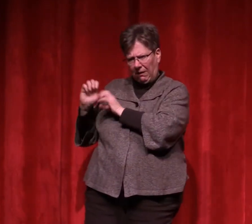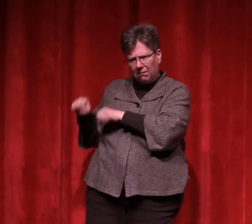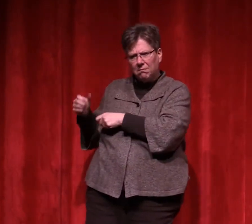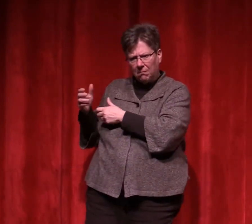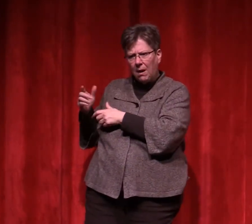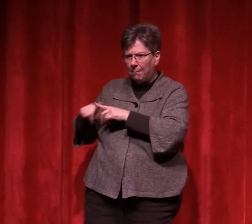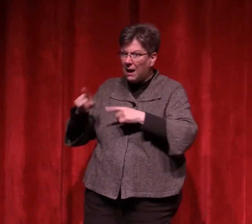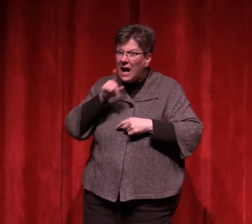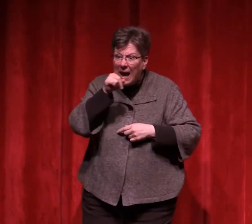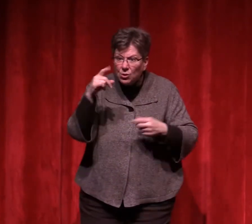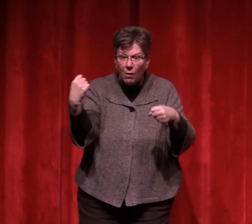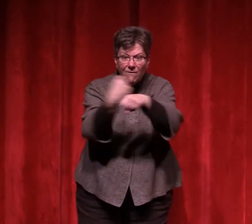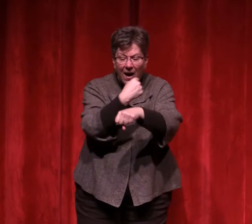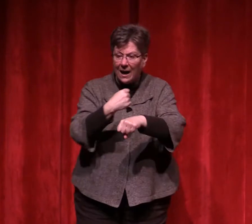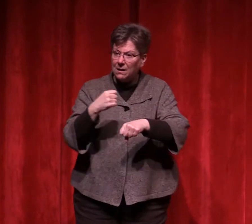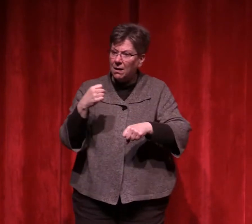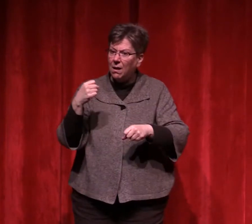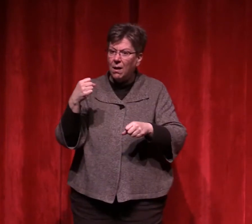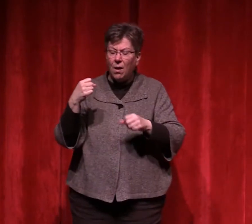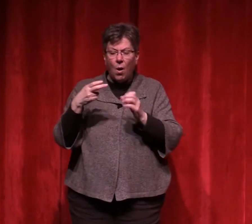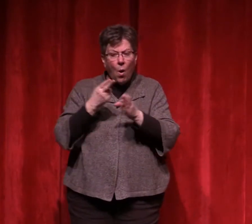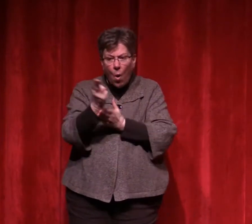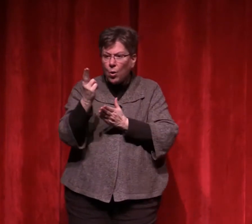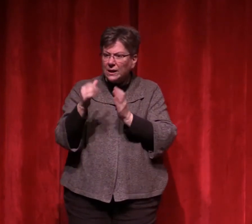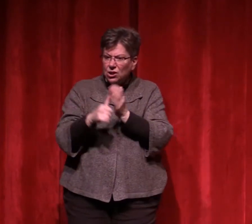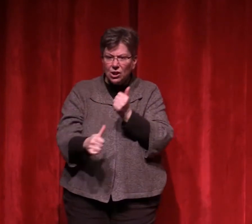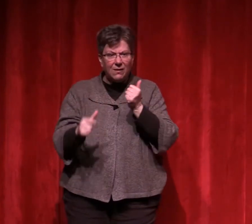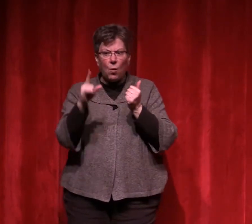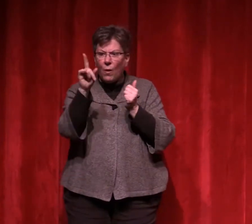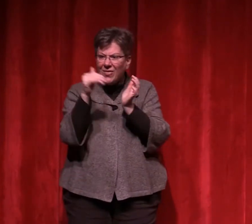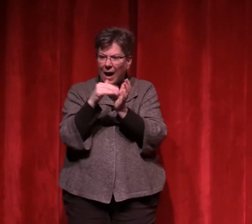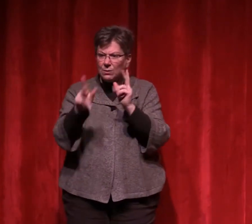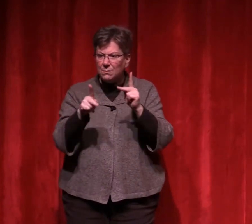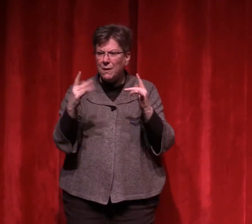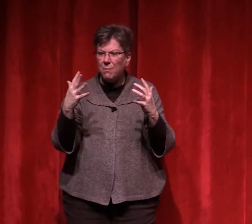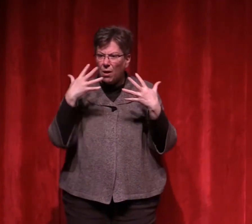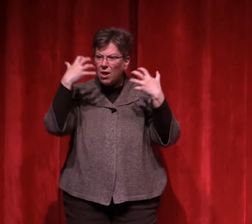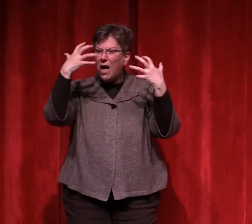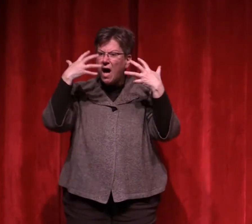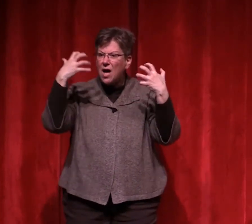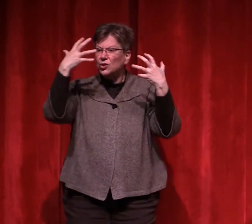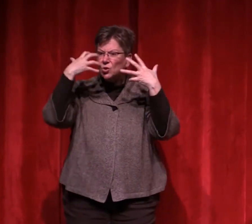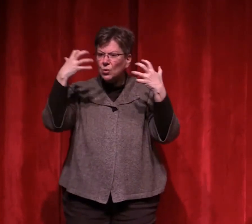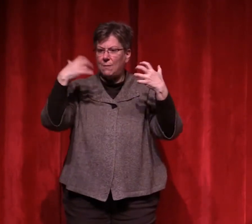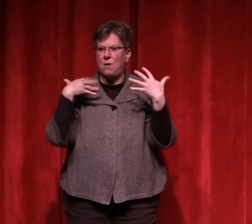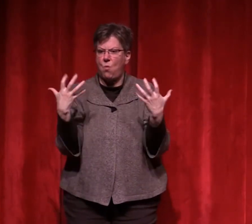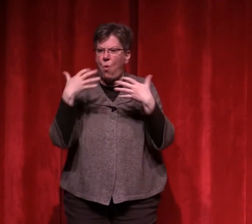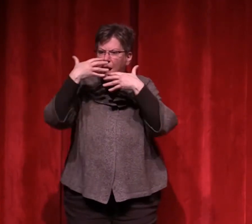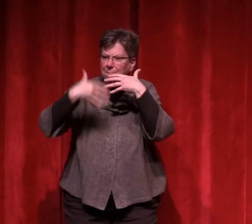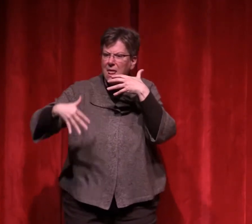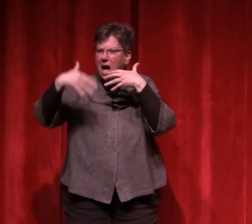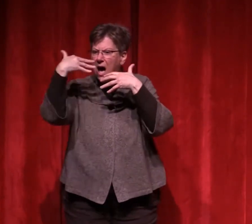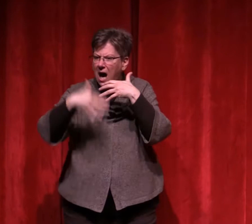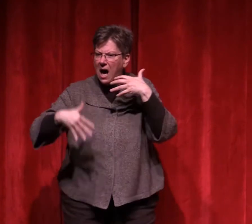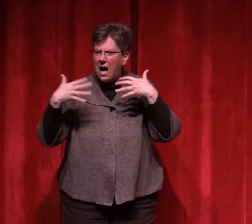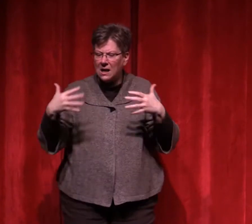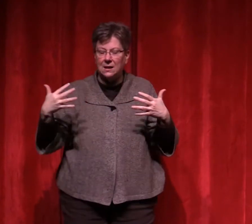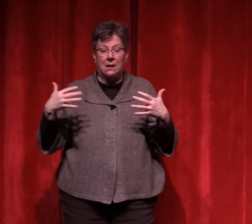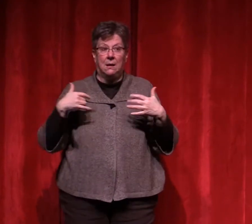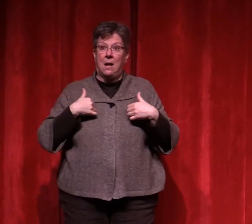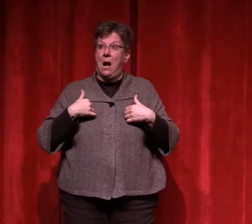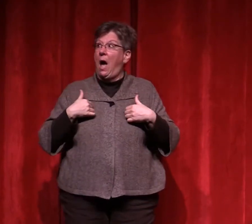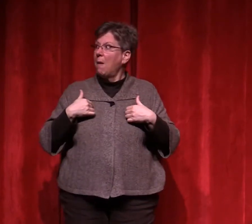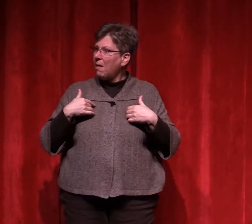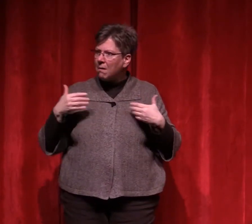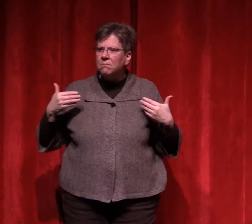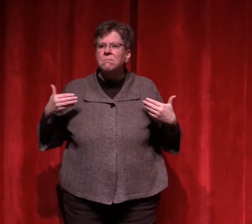an actual fight, holy shit, you know, there's 1,000 people screaming wanting to see blood. And I'm like, wow, all right,